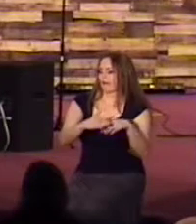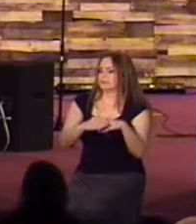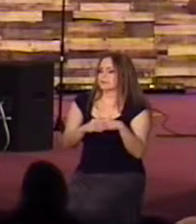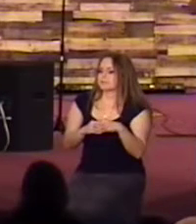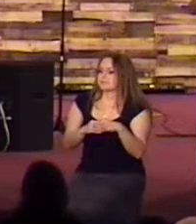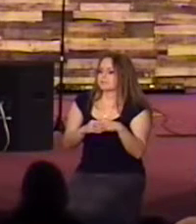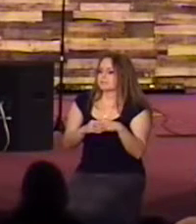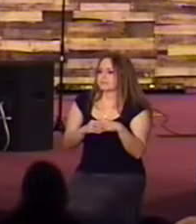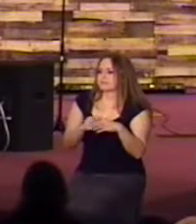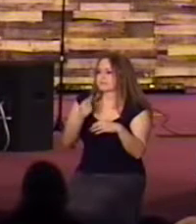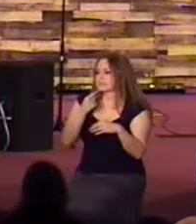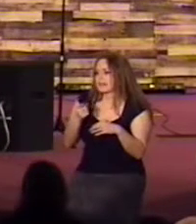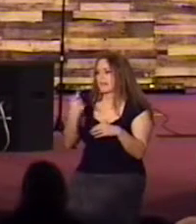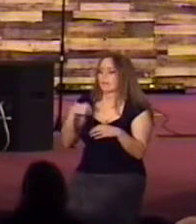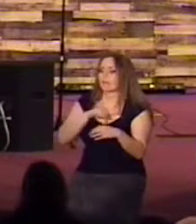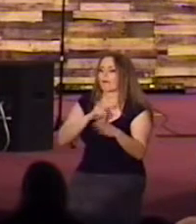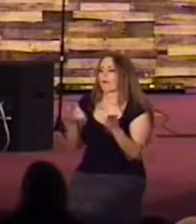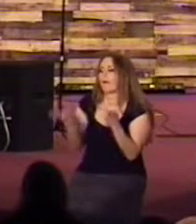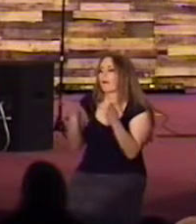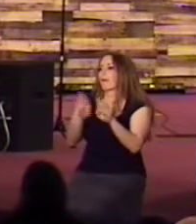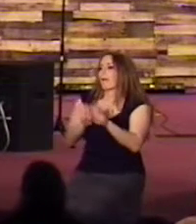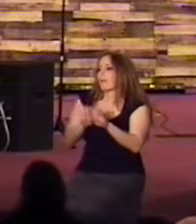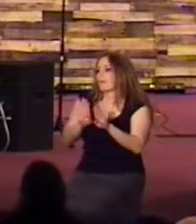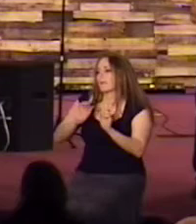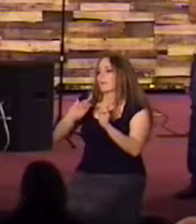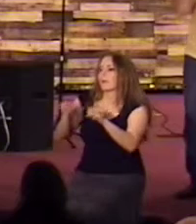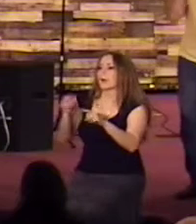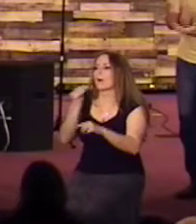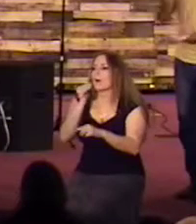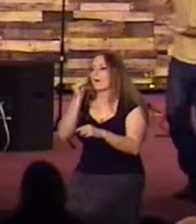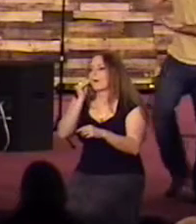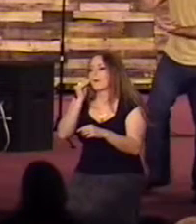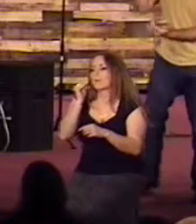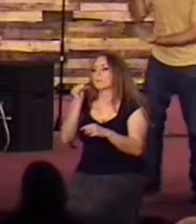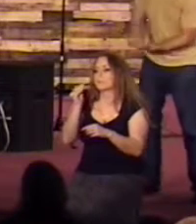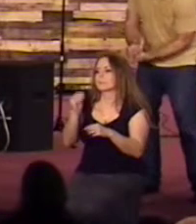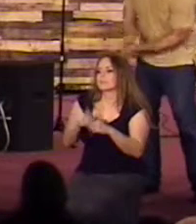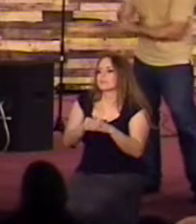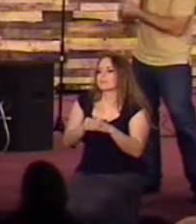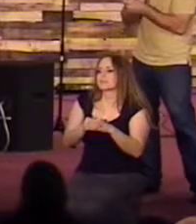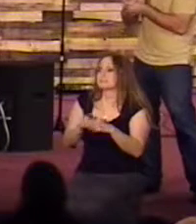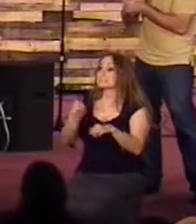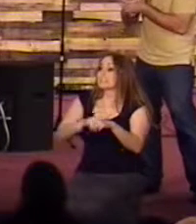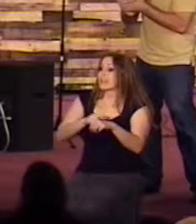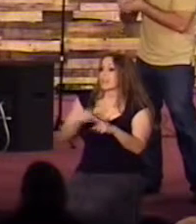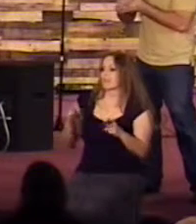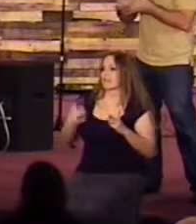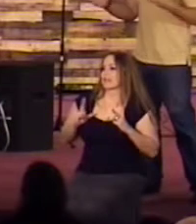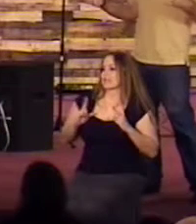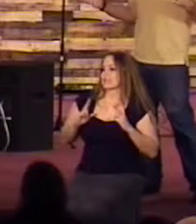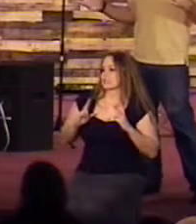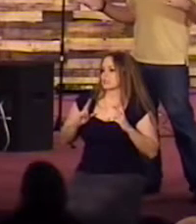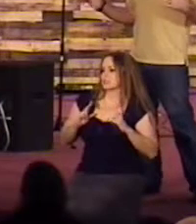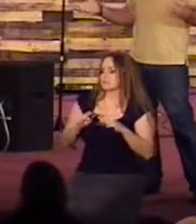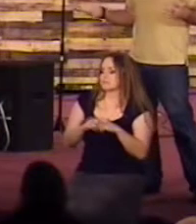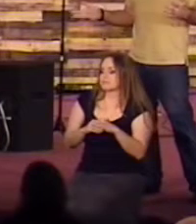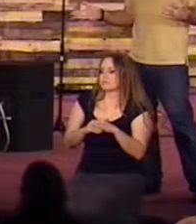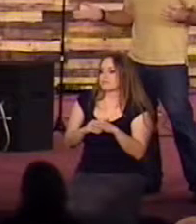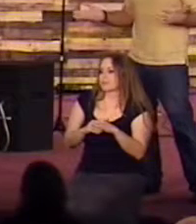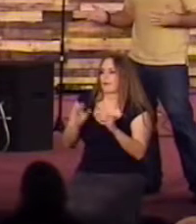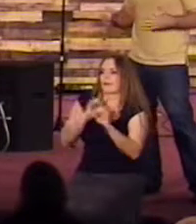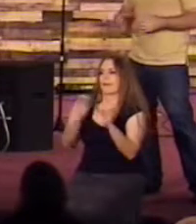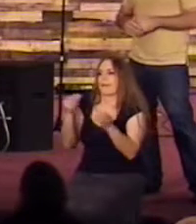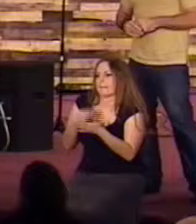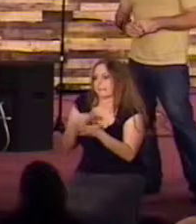Go home, get something to eat. We'll see you in a week or so. This is the time to take vacation, Jesus. And we don't have enough money